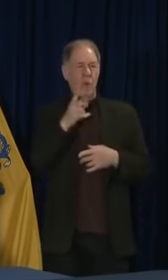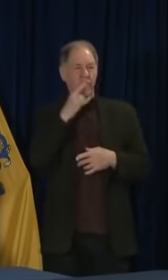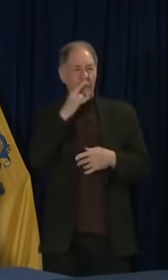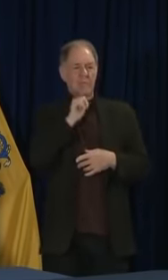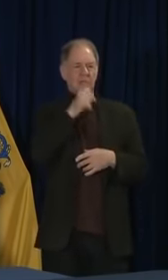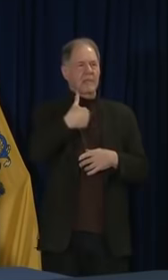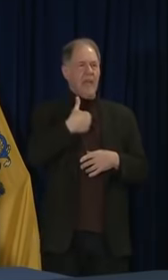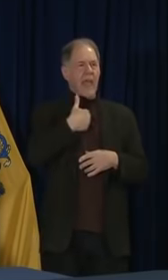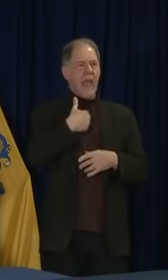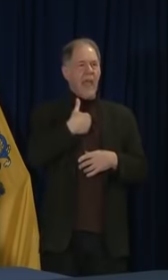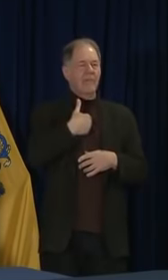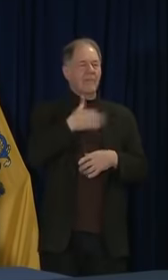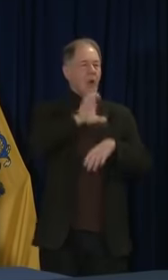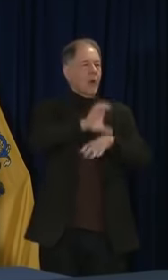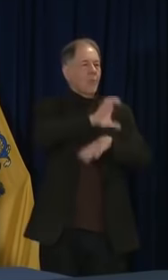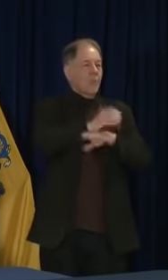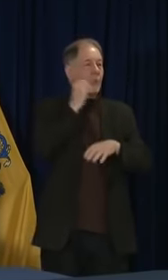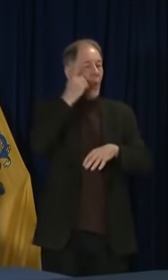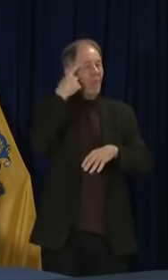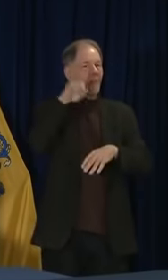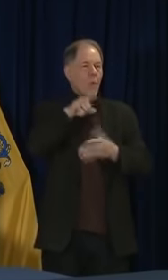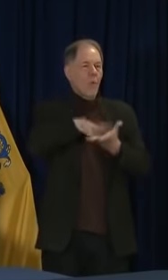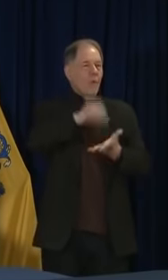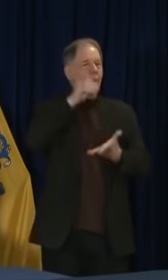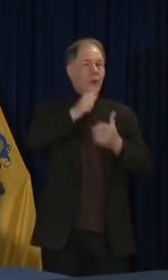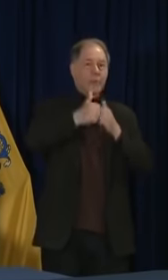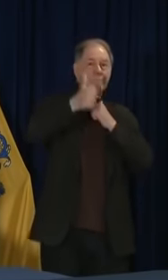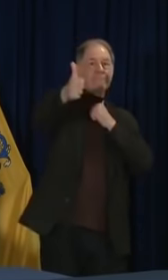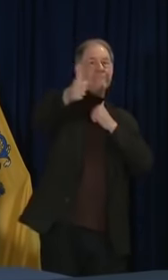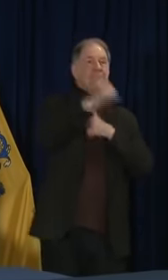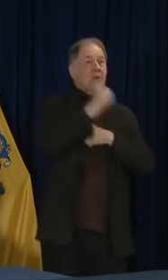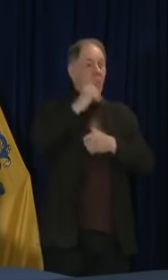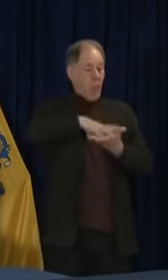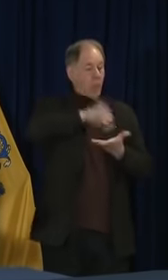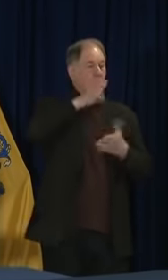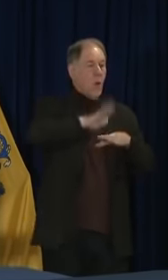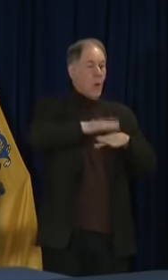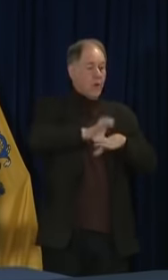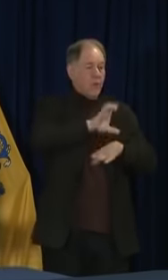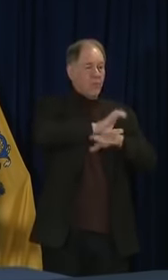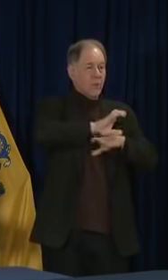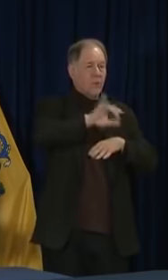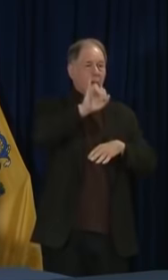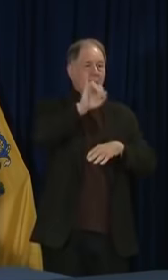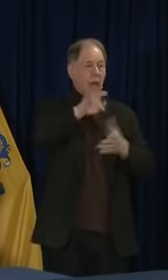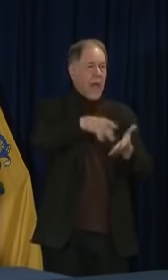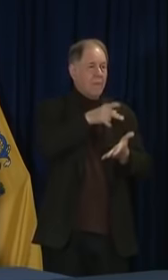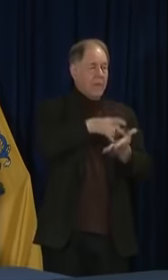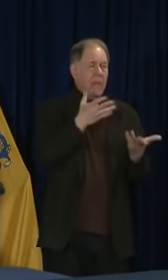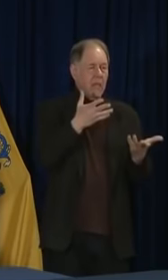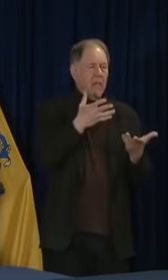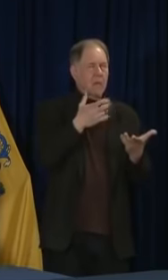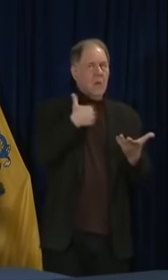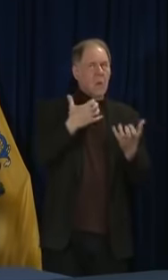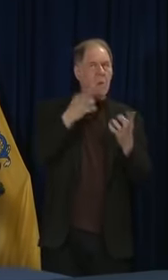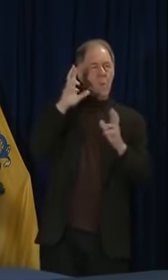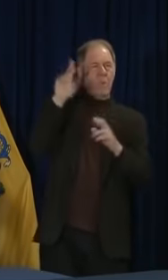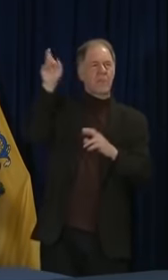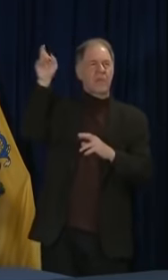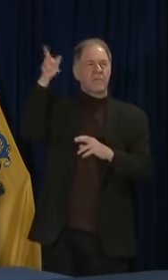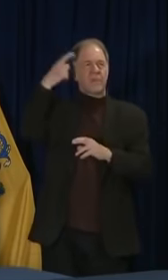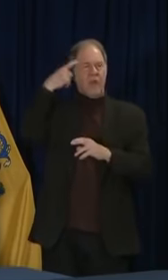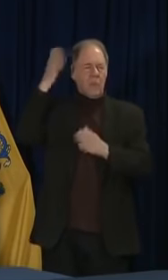have access to a device at home. Anything we could do as a state, I hope with the help of the federal government. And I also want to give a